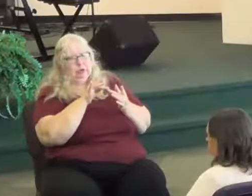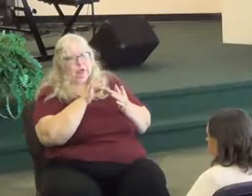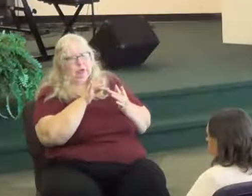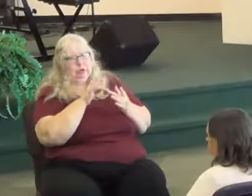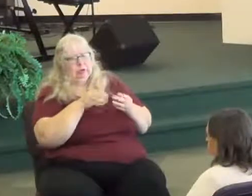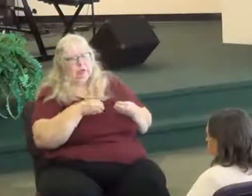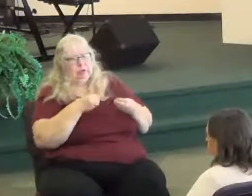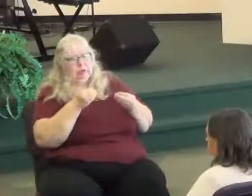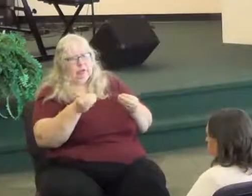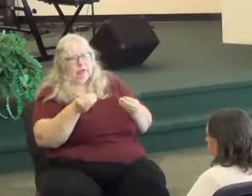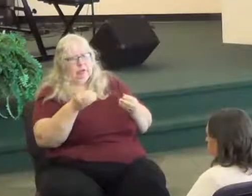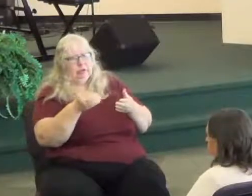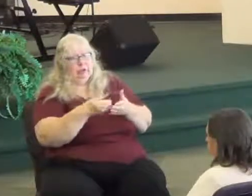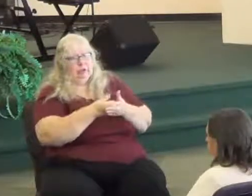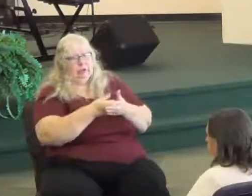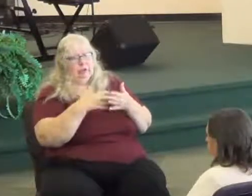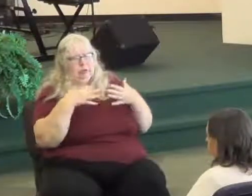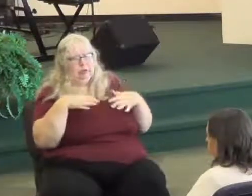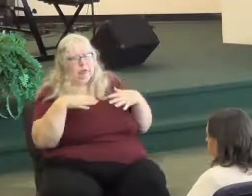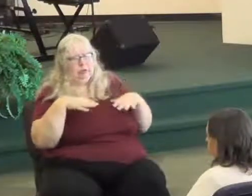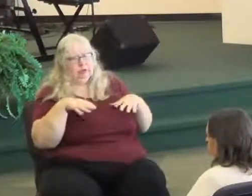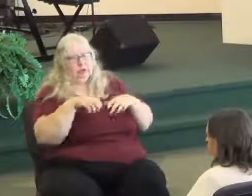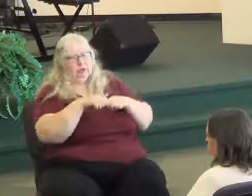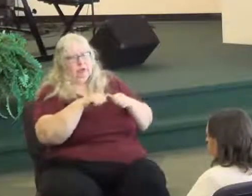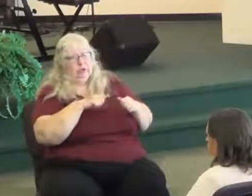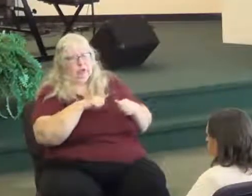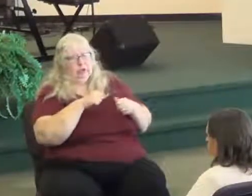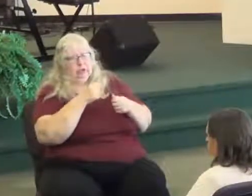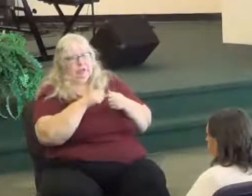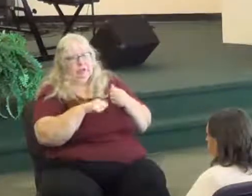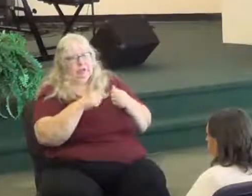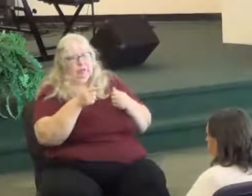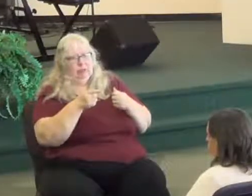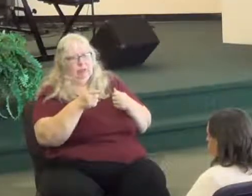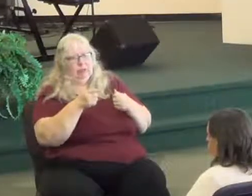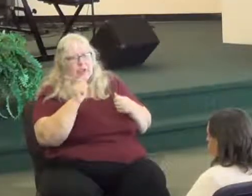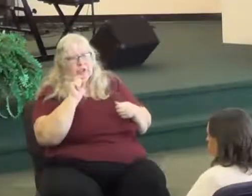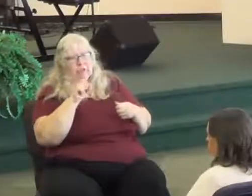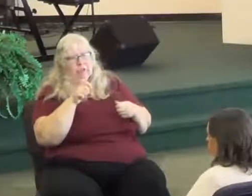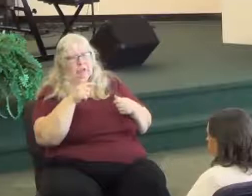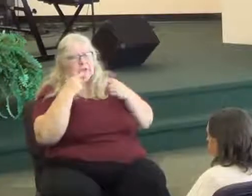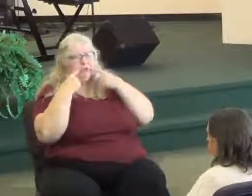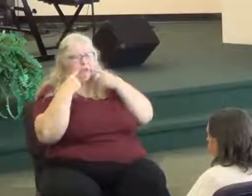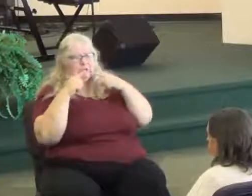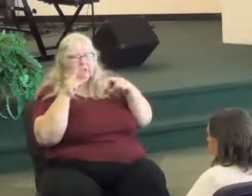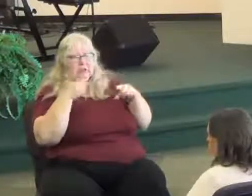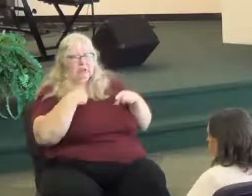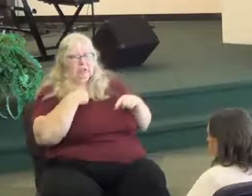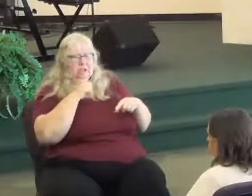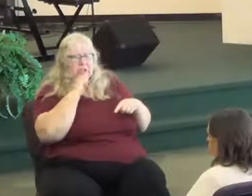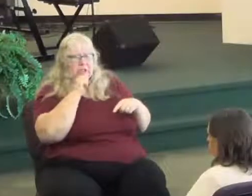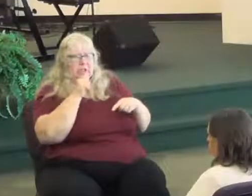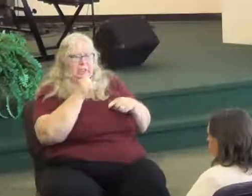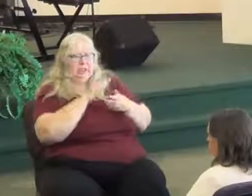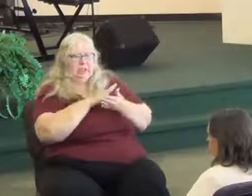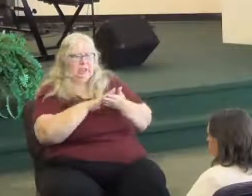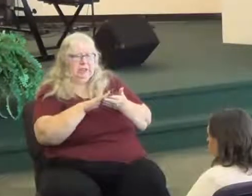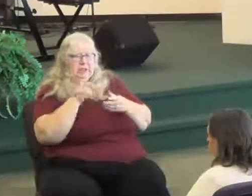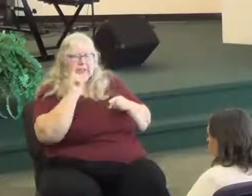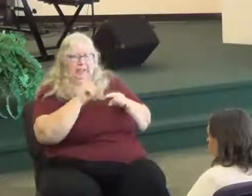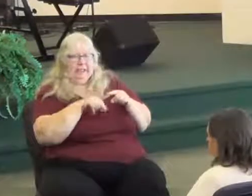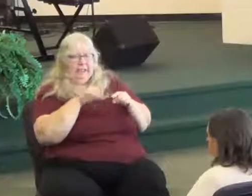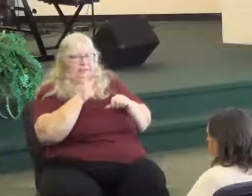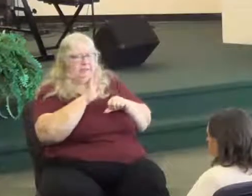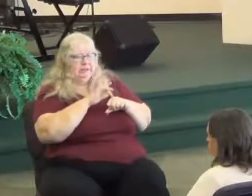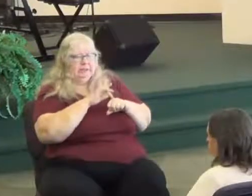new clothes that are ripped. And then you're going to go around, and every time you're around anybody, you have to announce that you're unclean, that they're not allowed to touch you. You're not even allowed